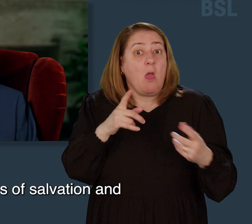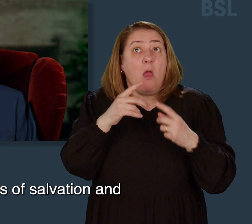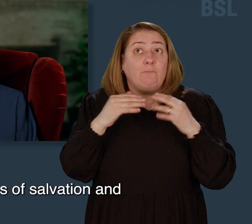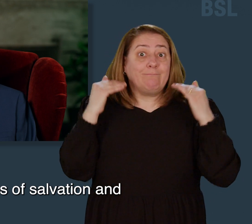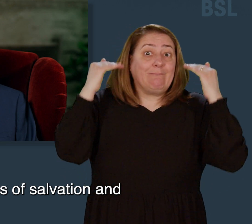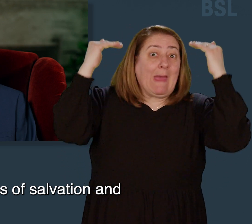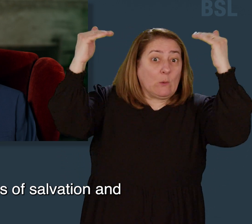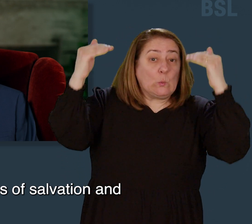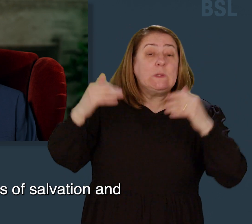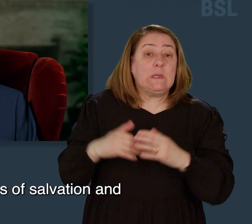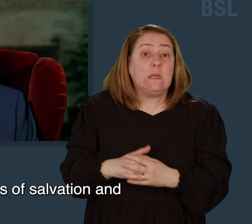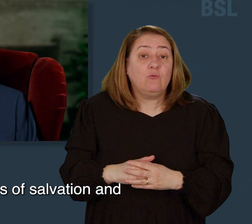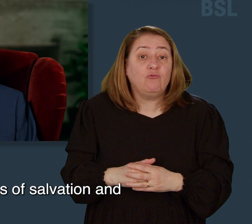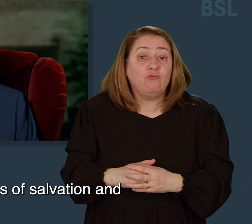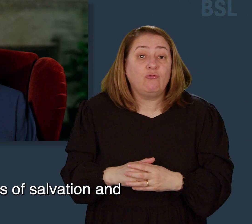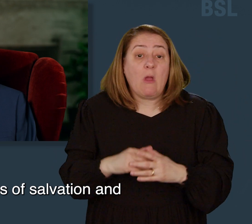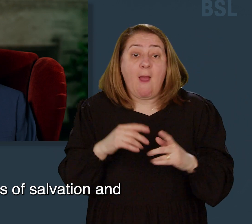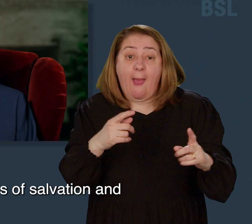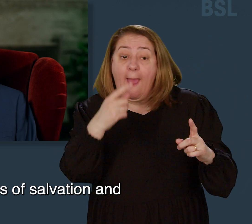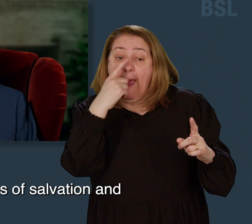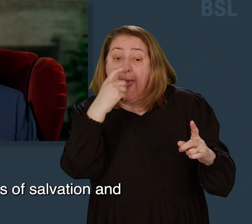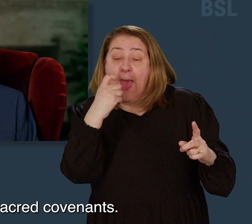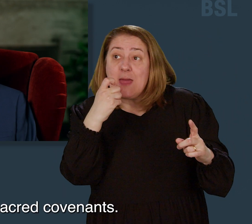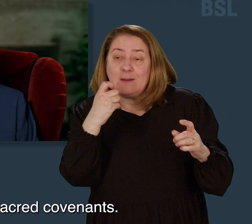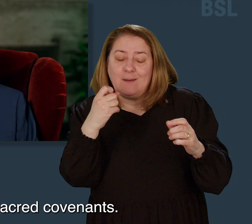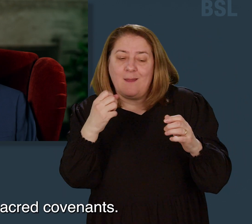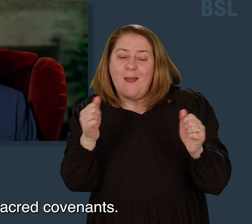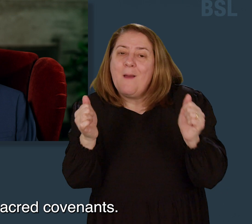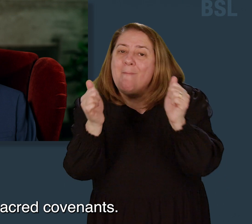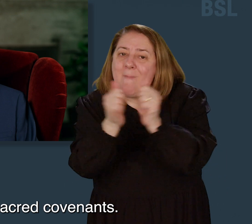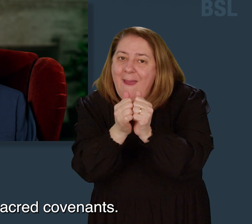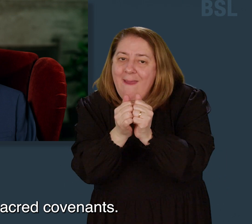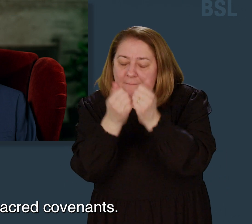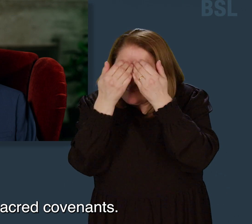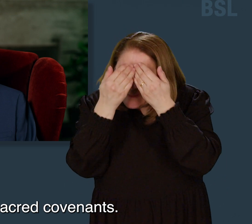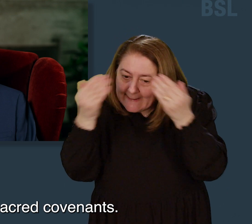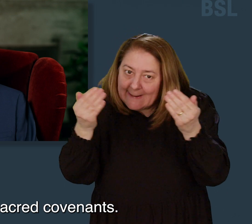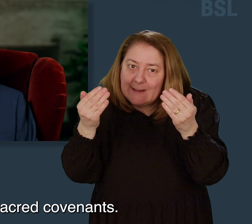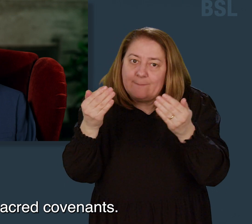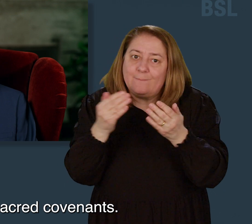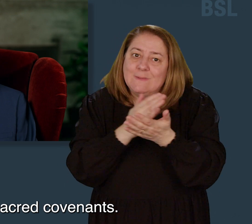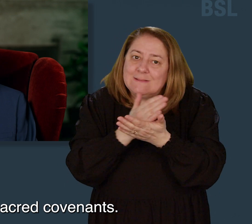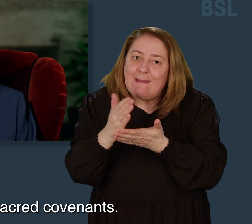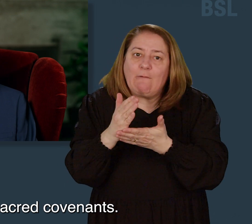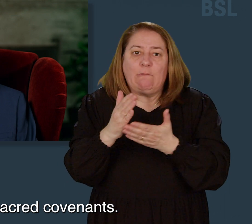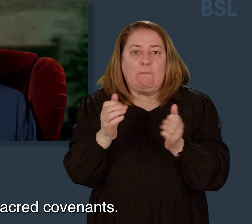salvation and exaltation and to make and keep sacred covenants.